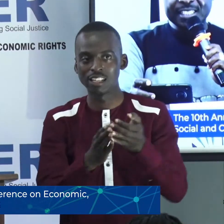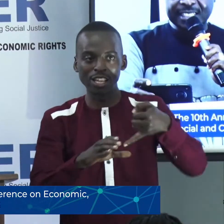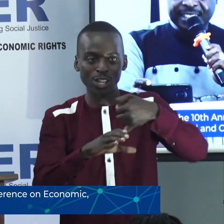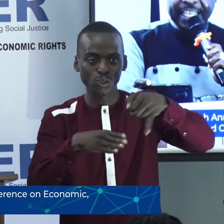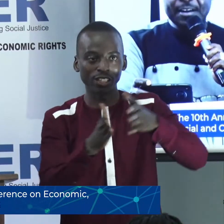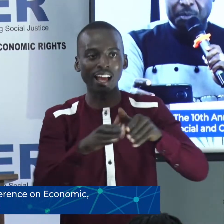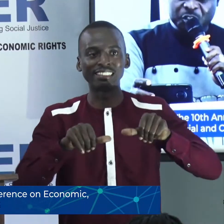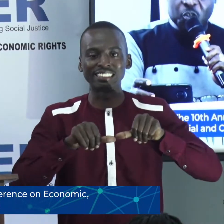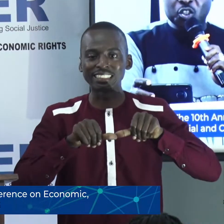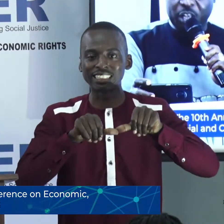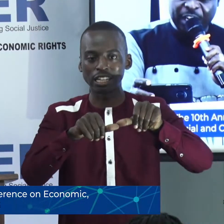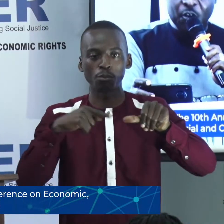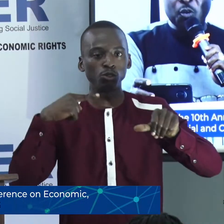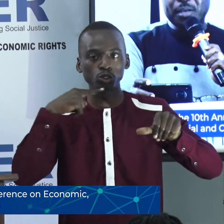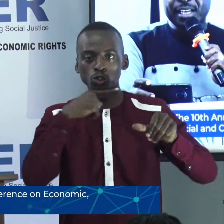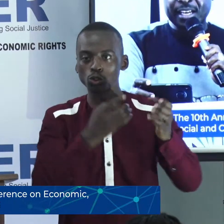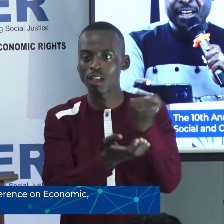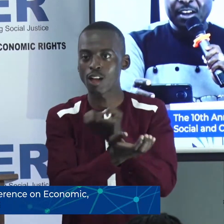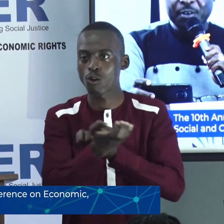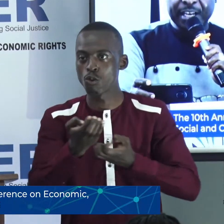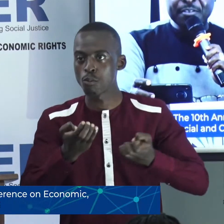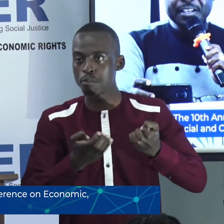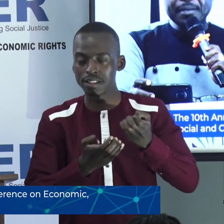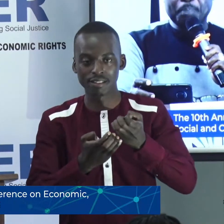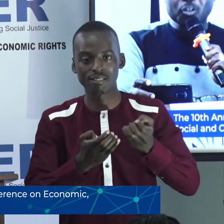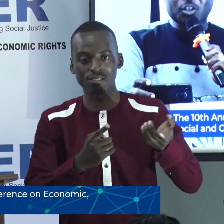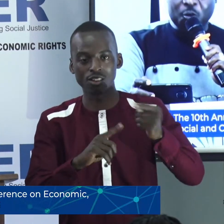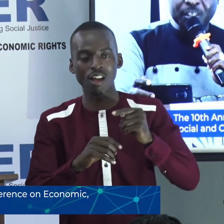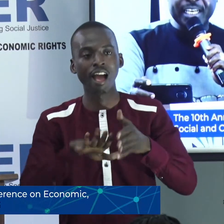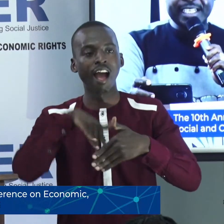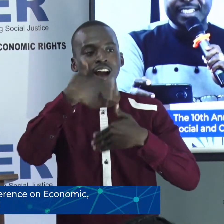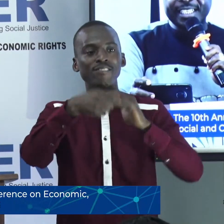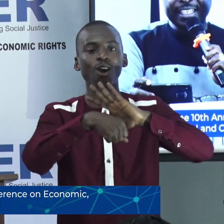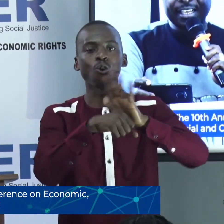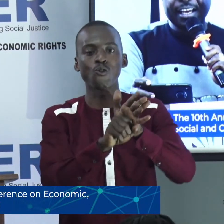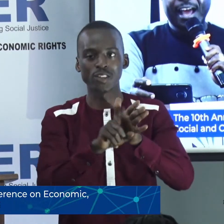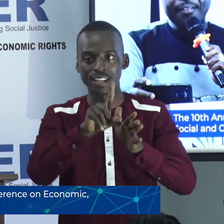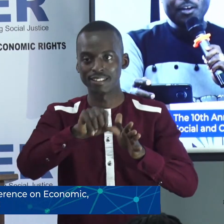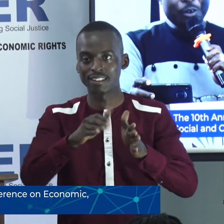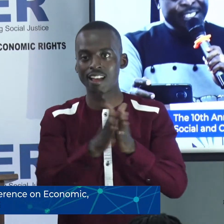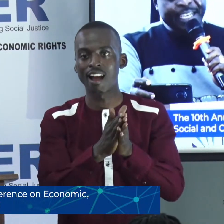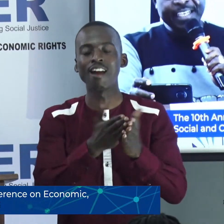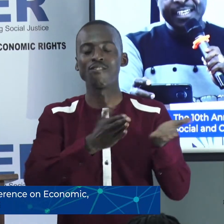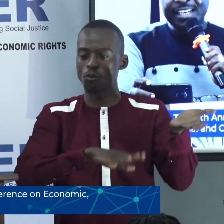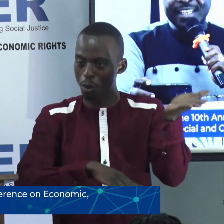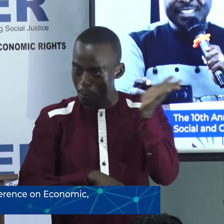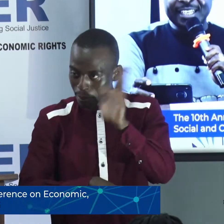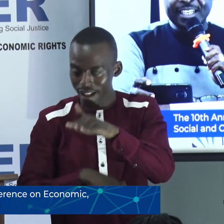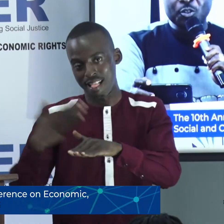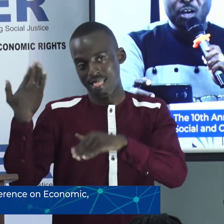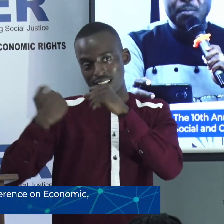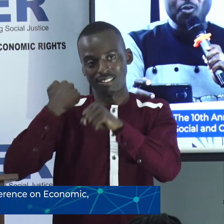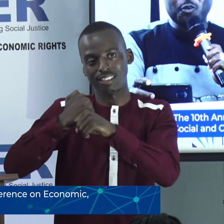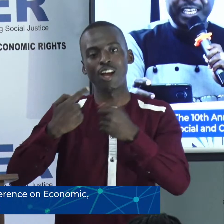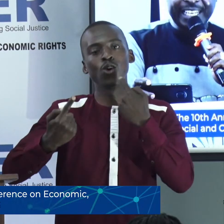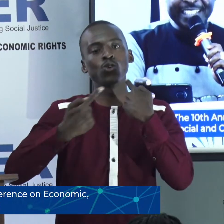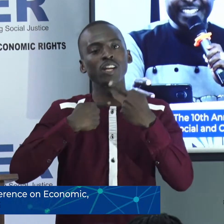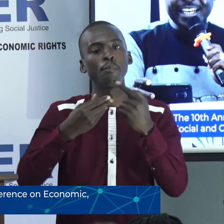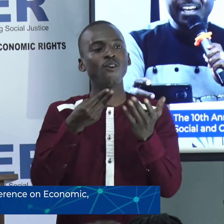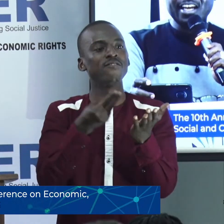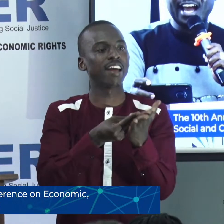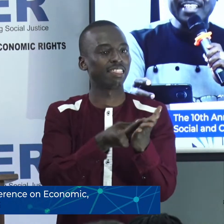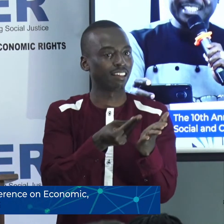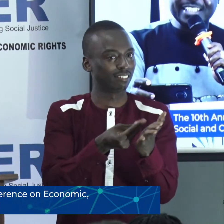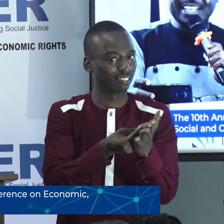and sustainable social economic recovery post-COVID-19. And then we returned last year to talk about